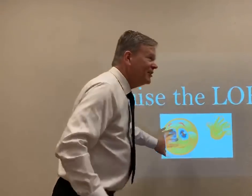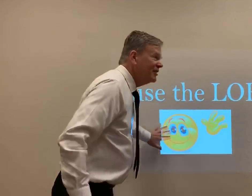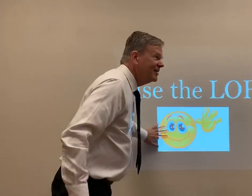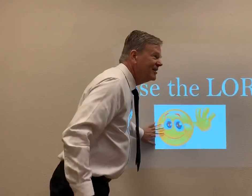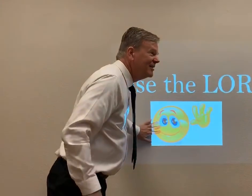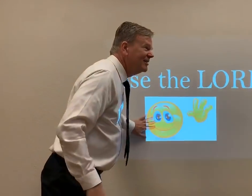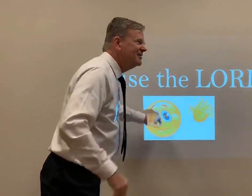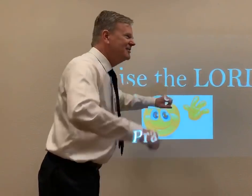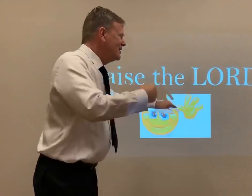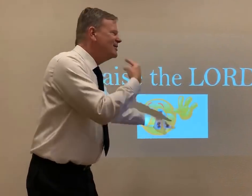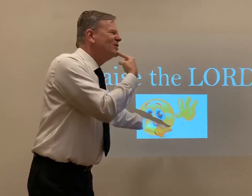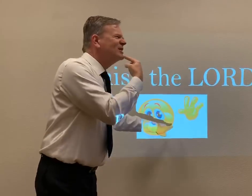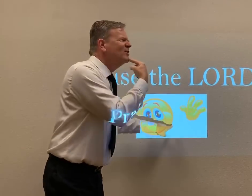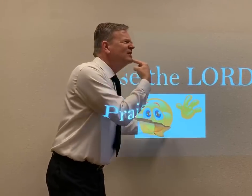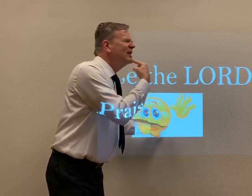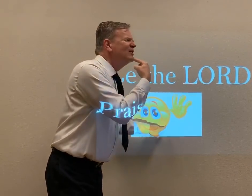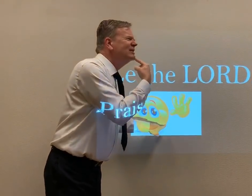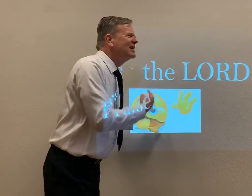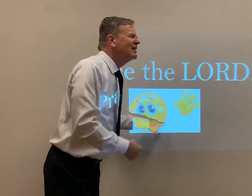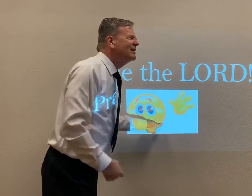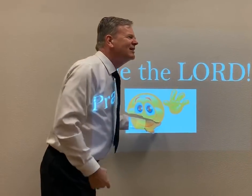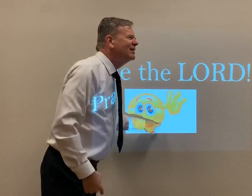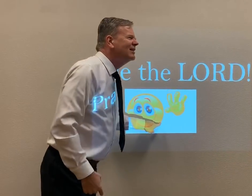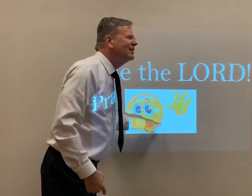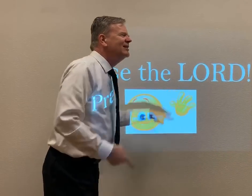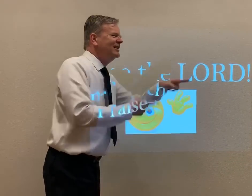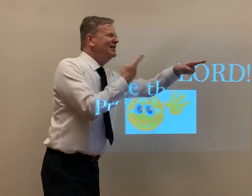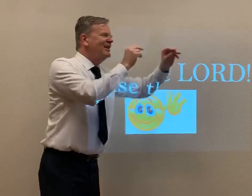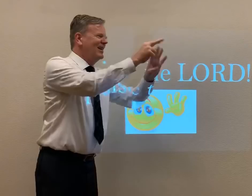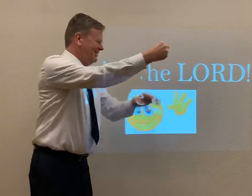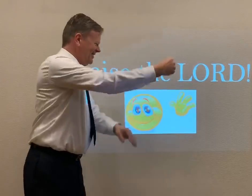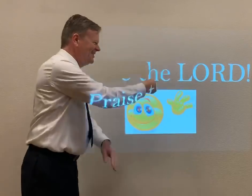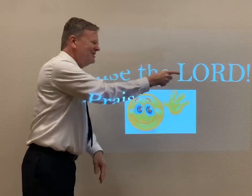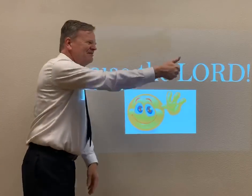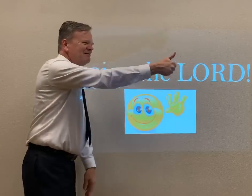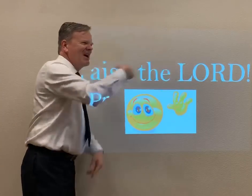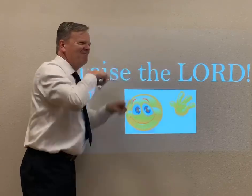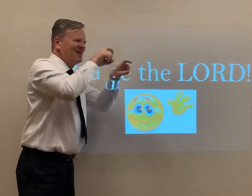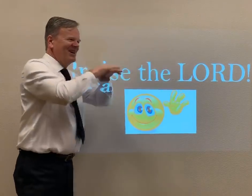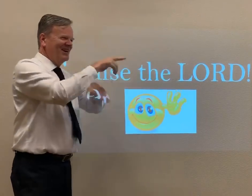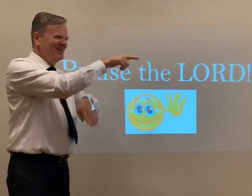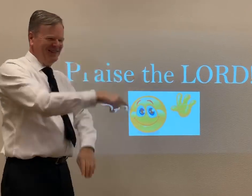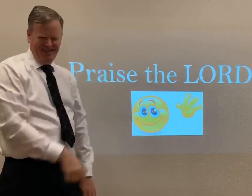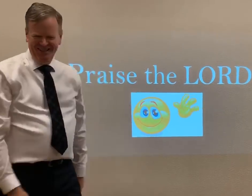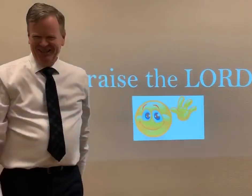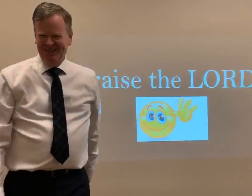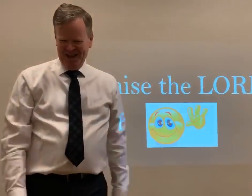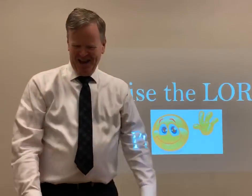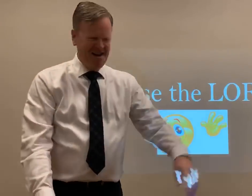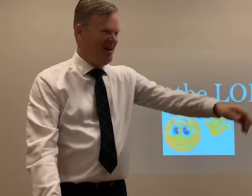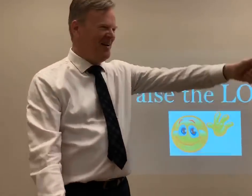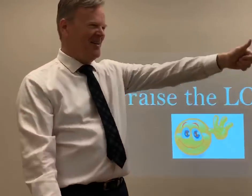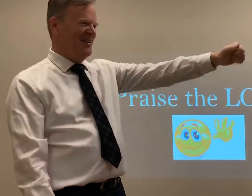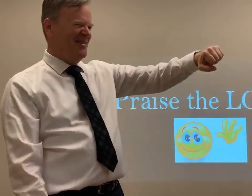You see this okay? Yeah? What does it say? Yeah, okay, you can see it. All right, we're good. That was a test.